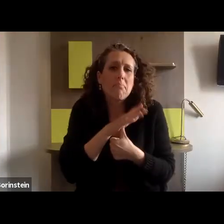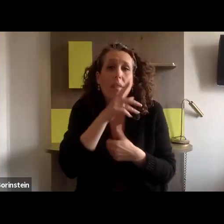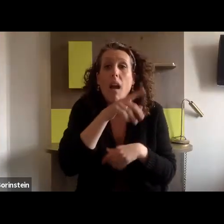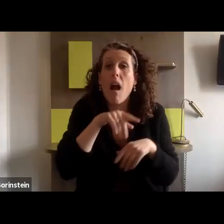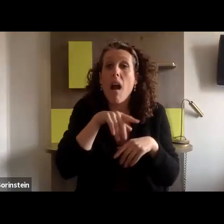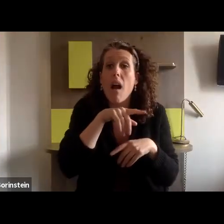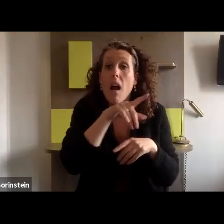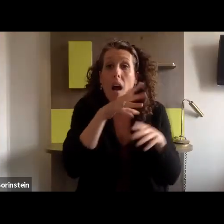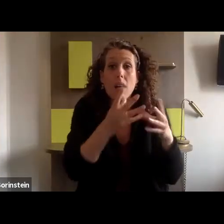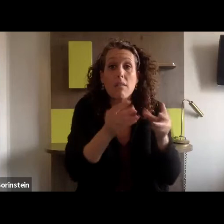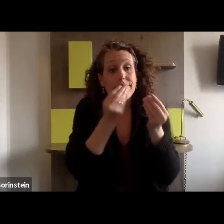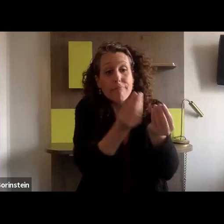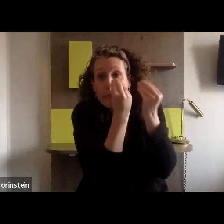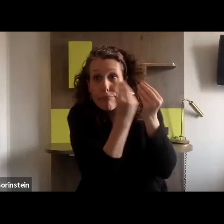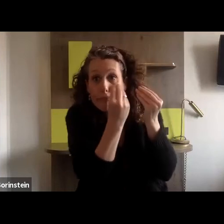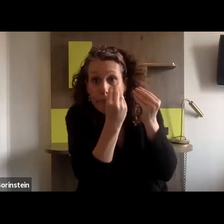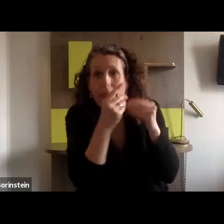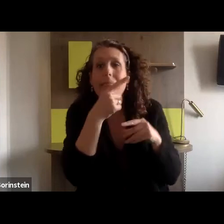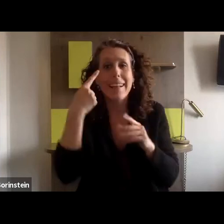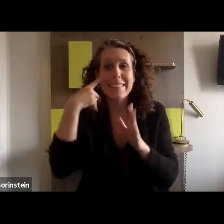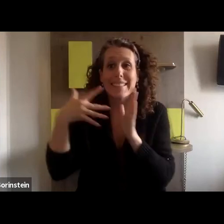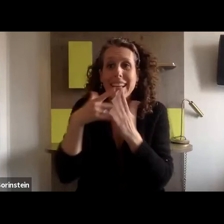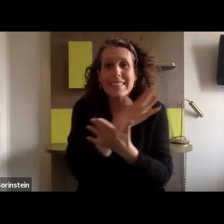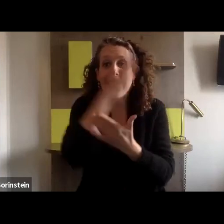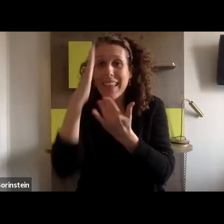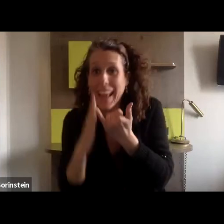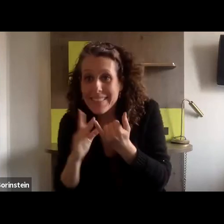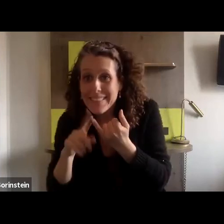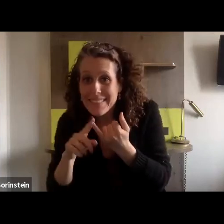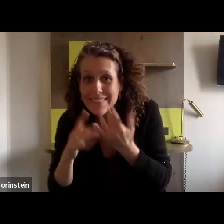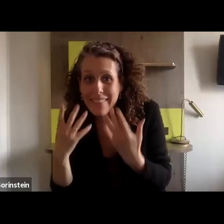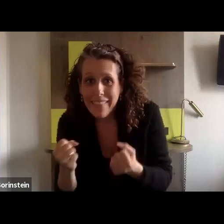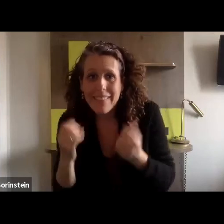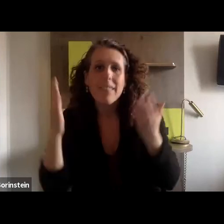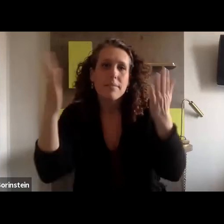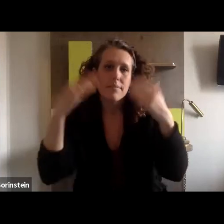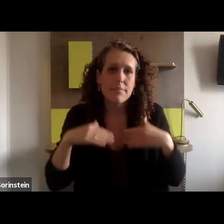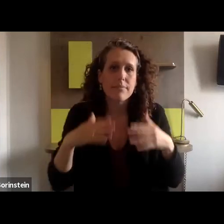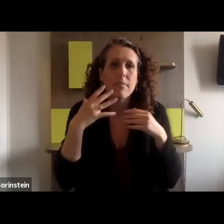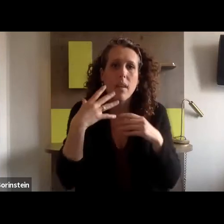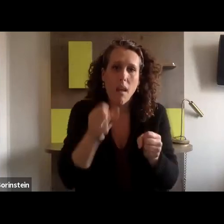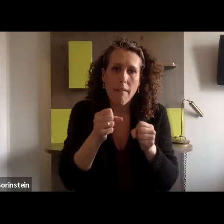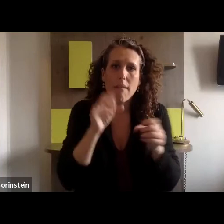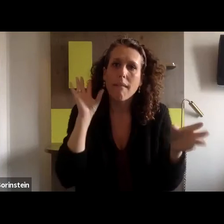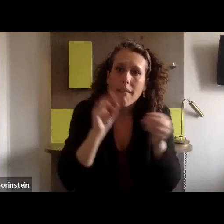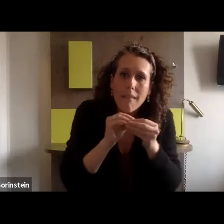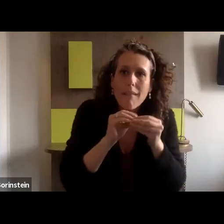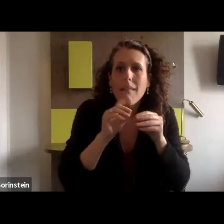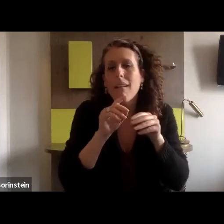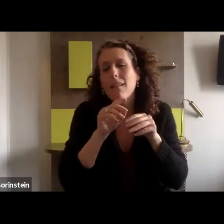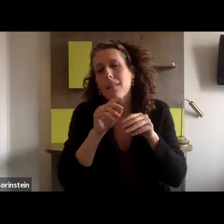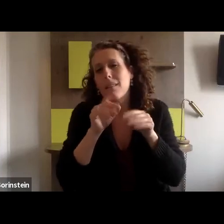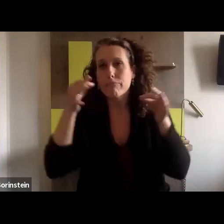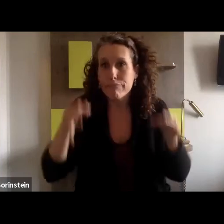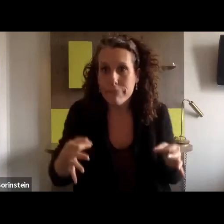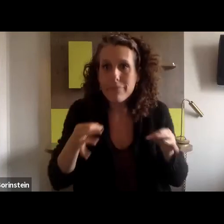exams. In Swiss German Sign Language, we have both formative and summative assessment